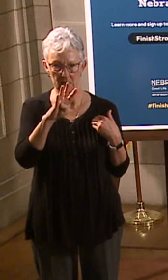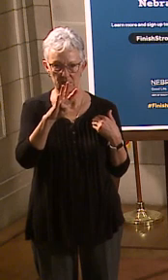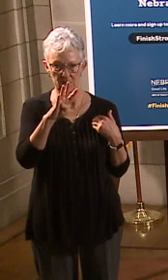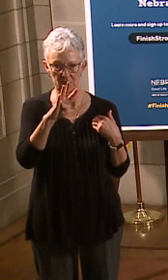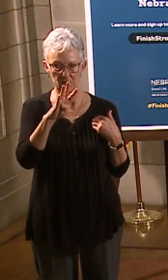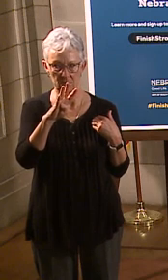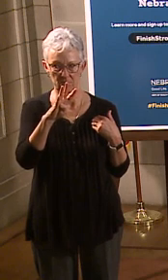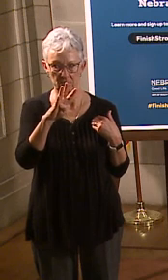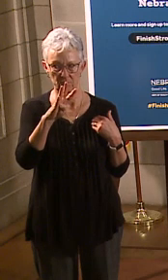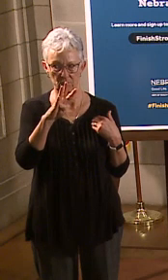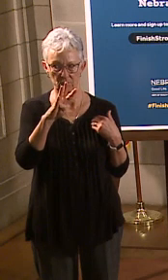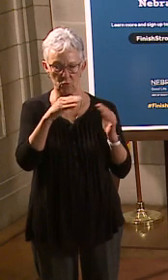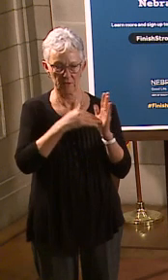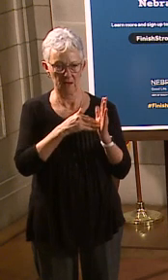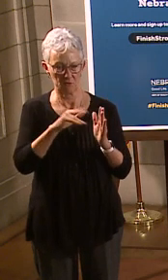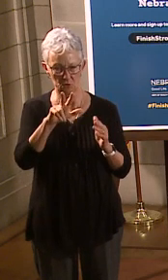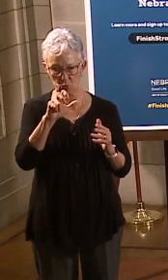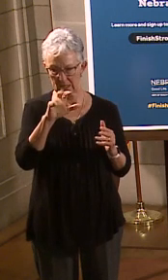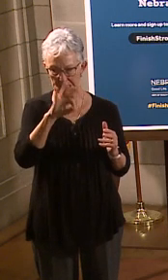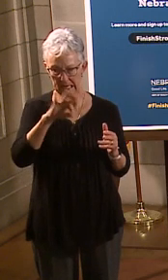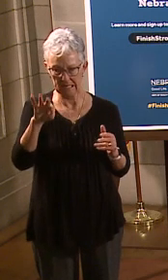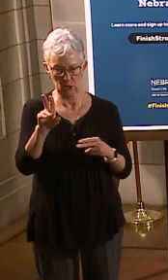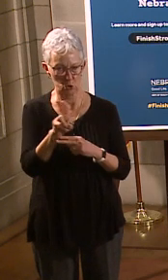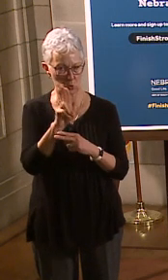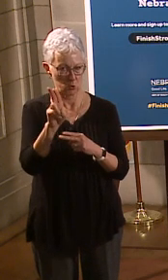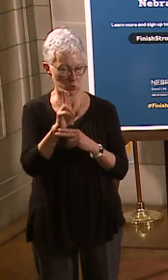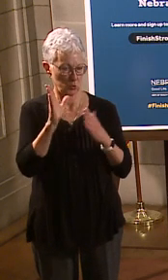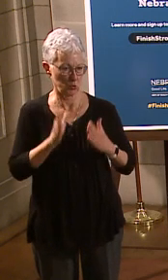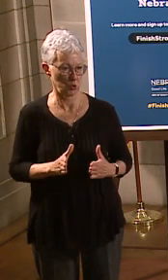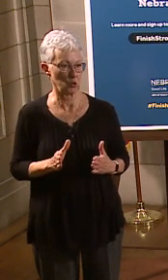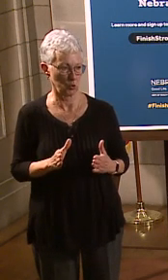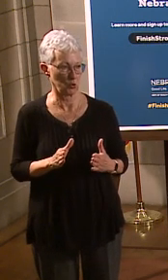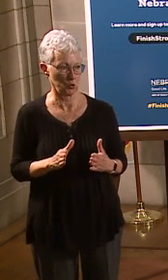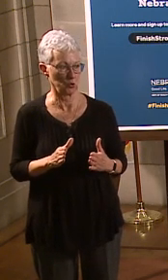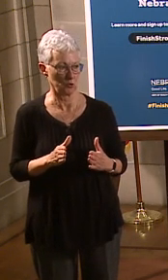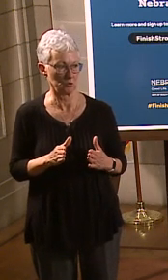4,399 users register on the site and start applications.